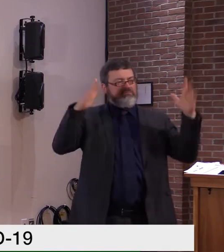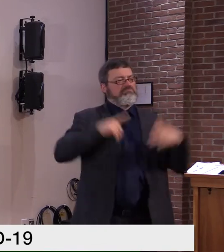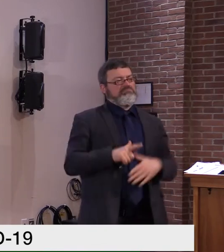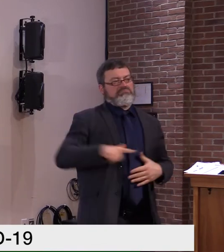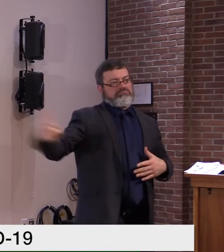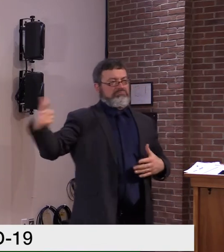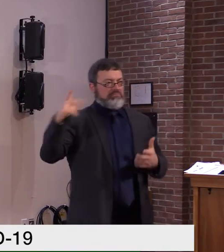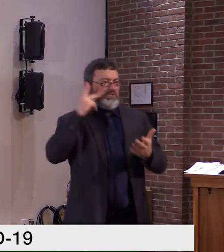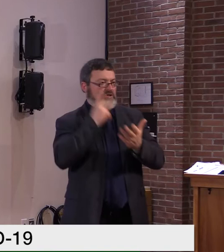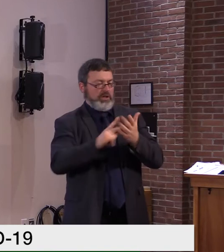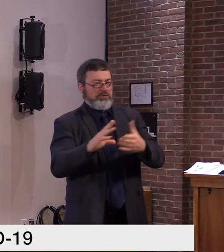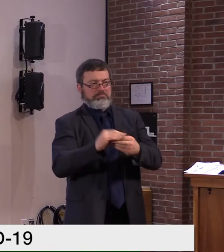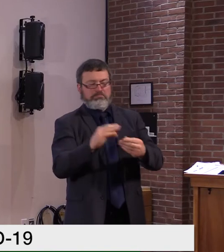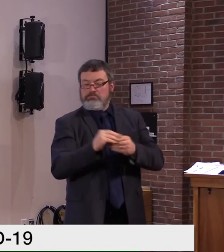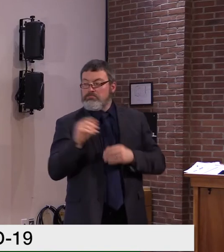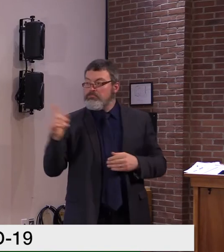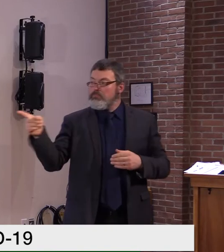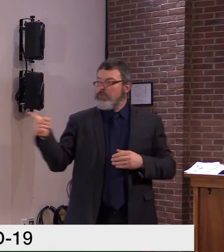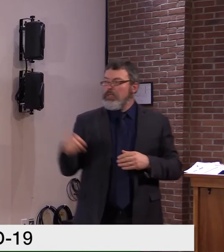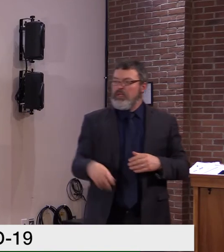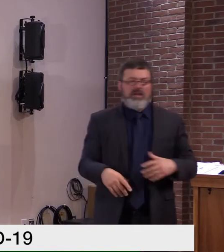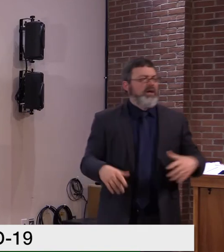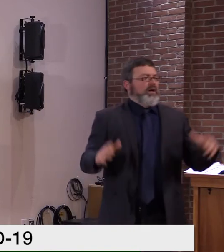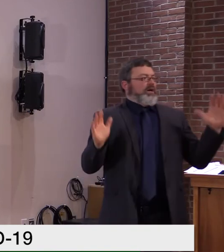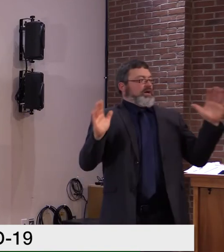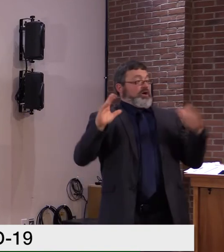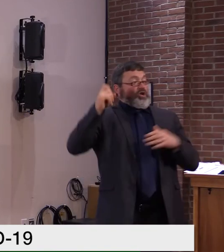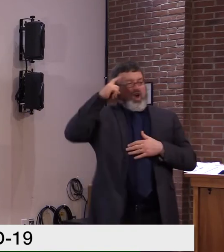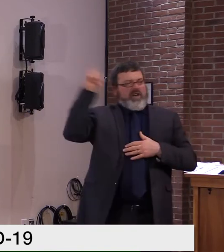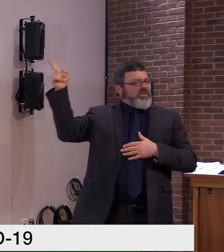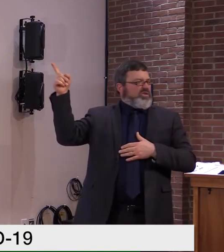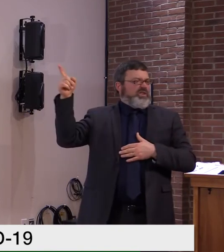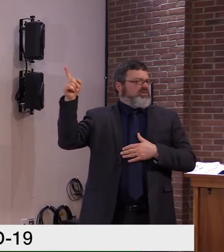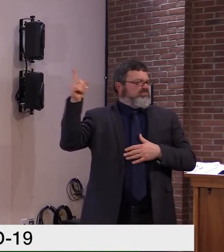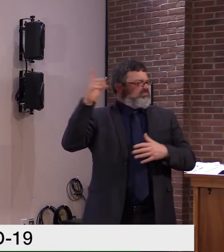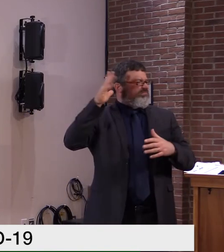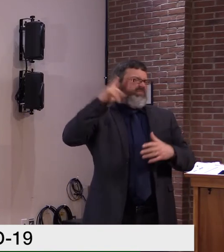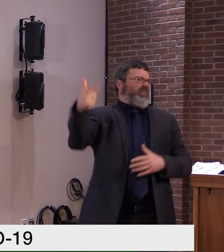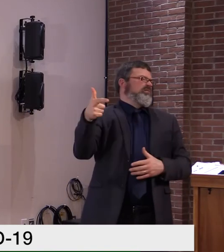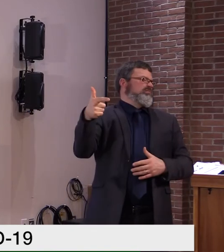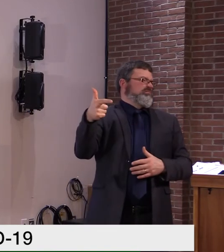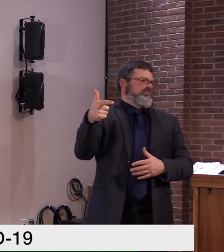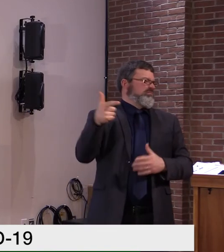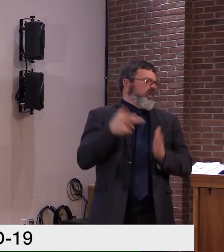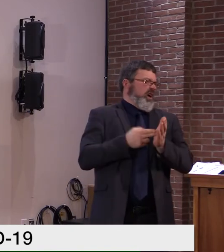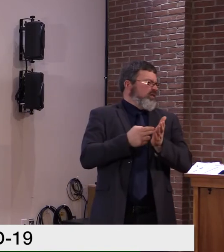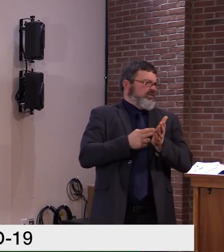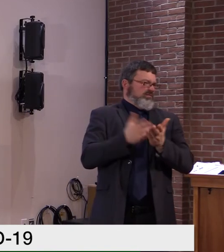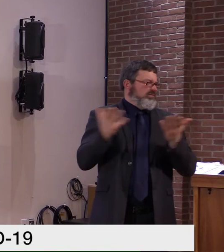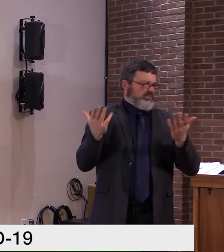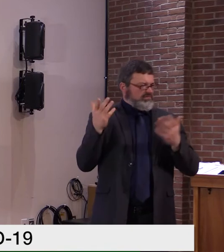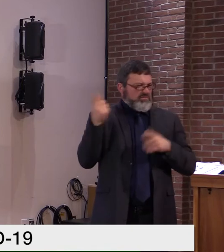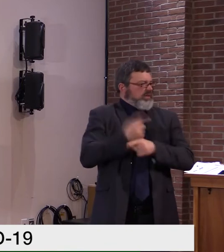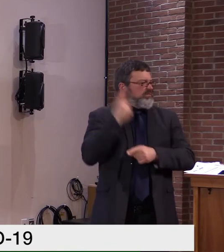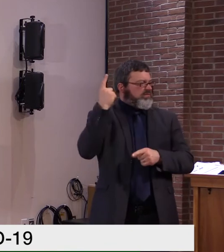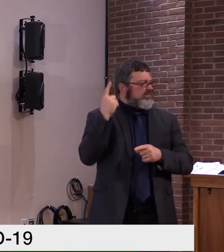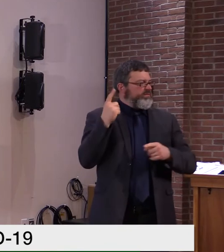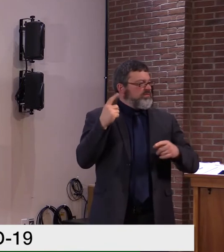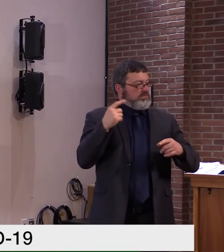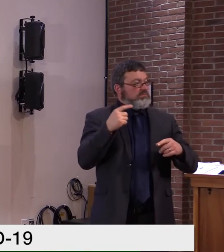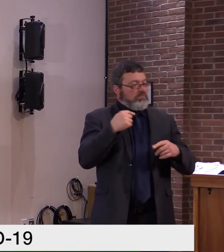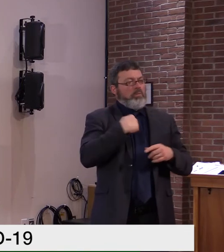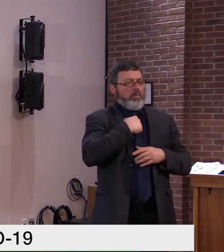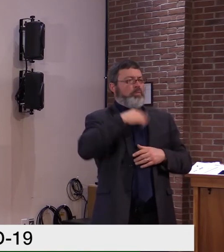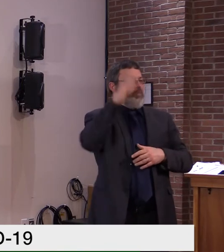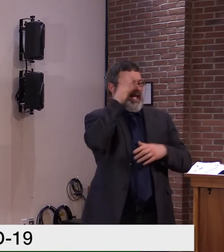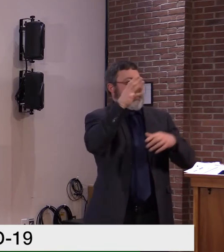Greg, the governor said it right. I don't have an answer to that question right at the moment. I expect that I will get an answer to that question,